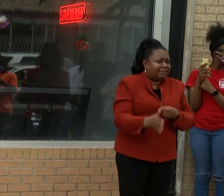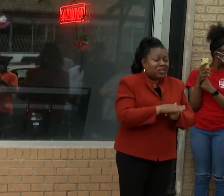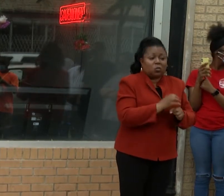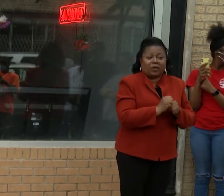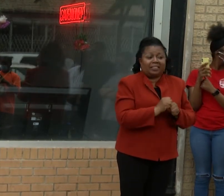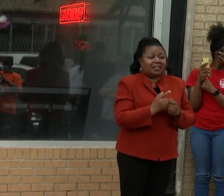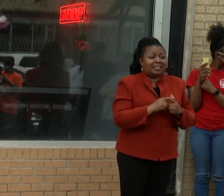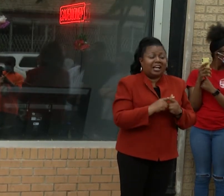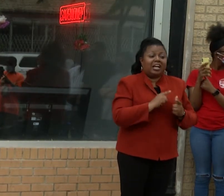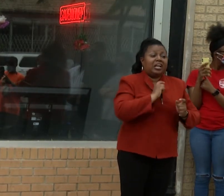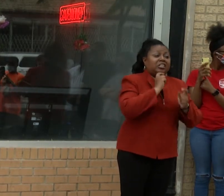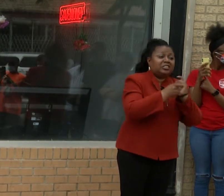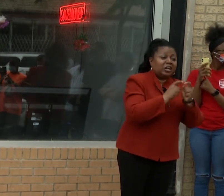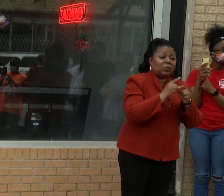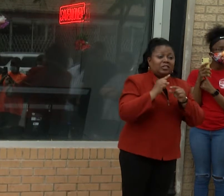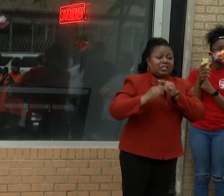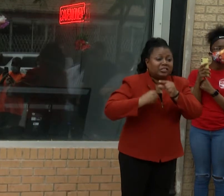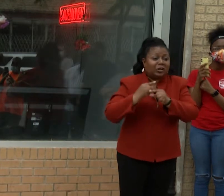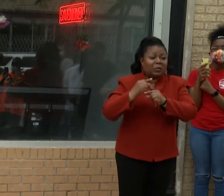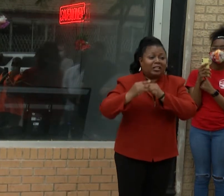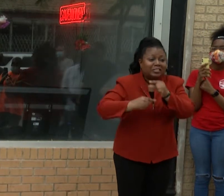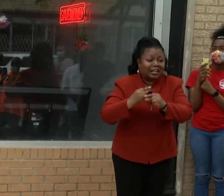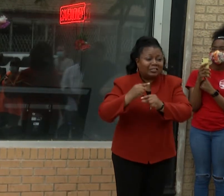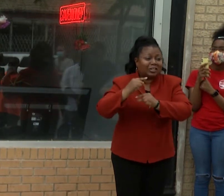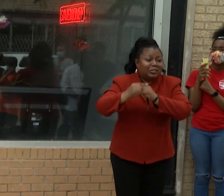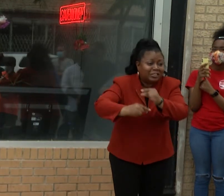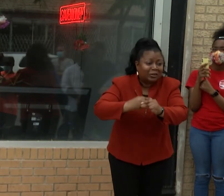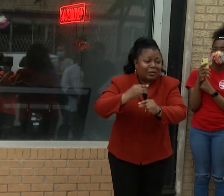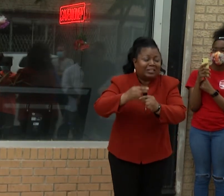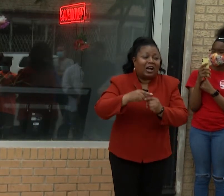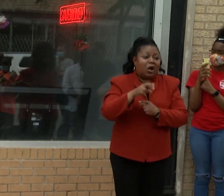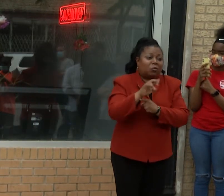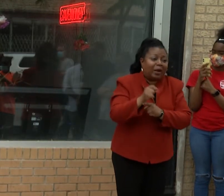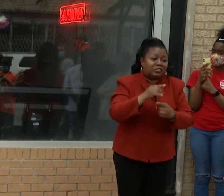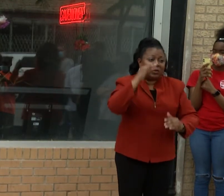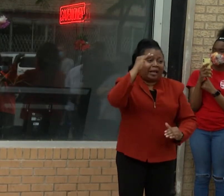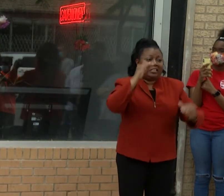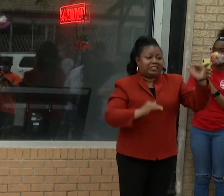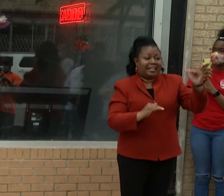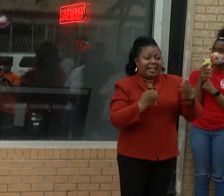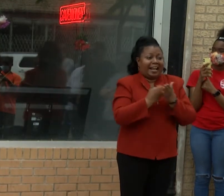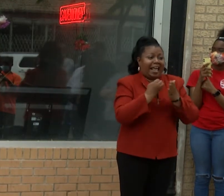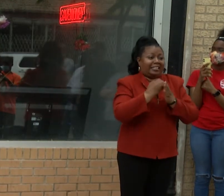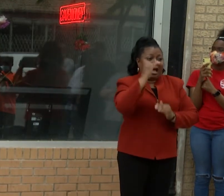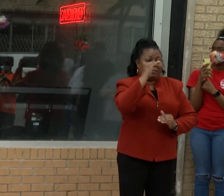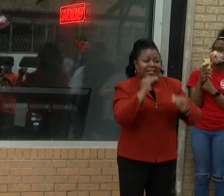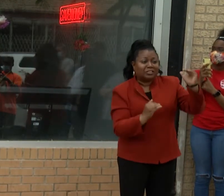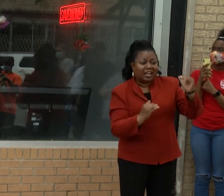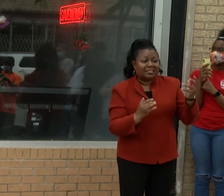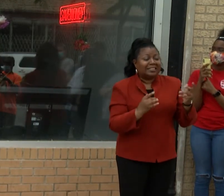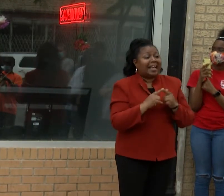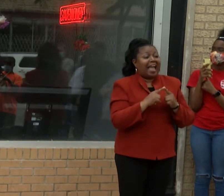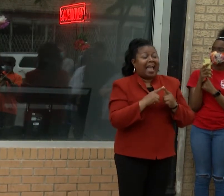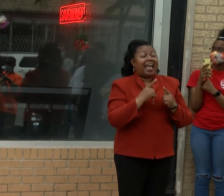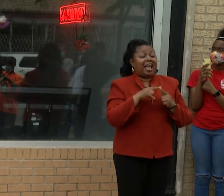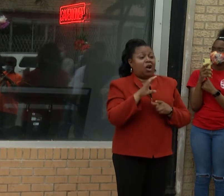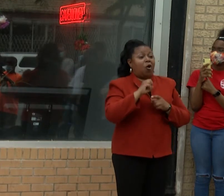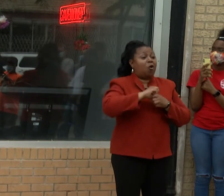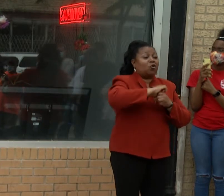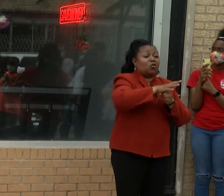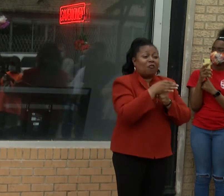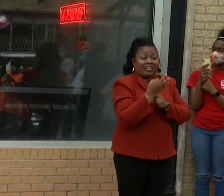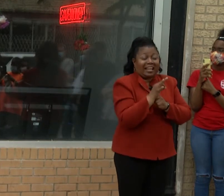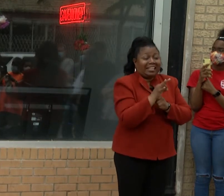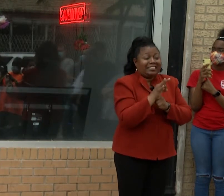It was filled with generation upon generation upon generation of racial injustice and economic injustice. And